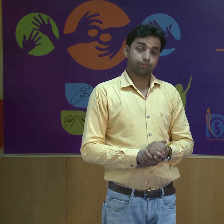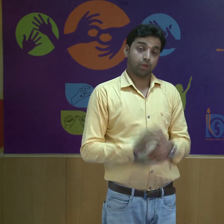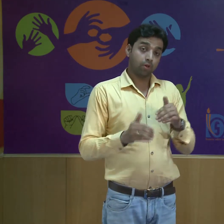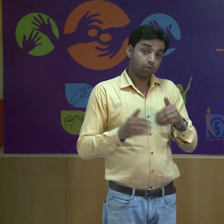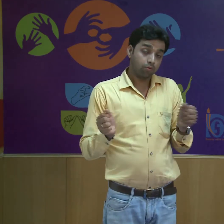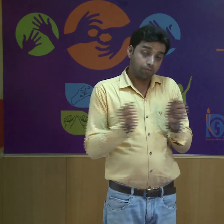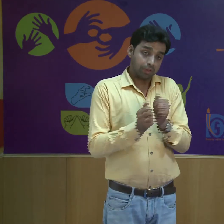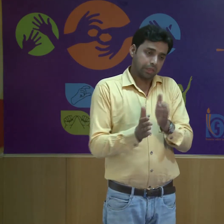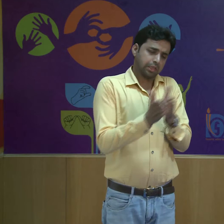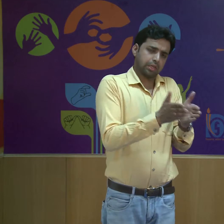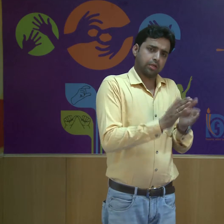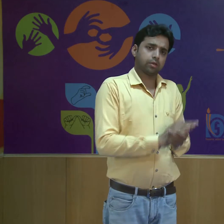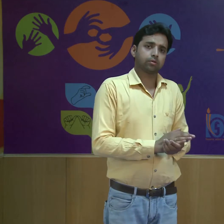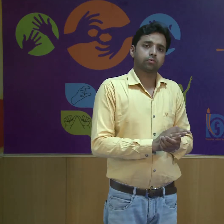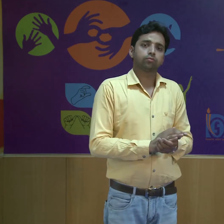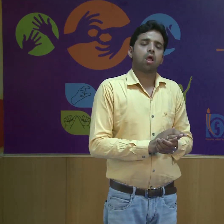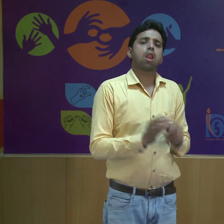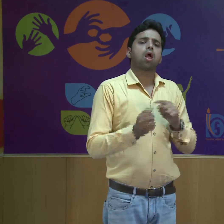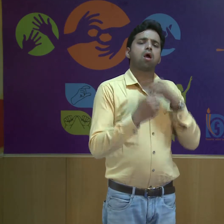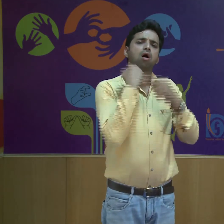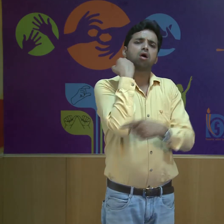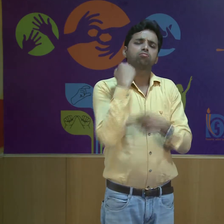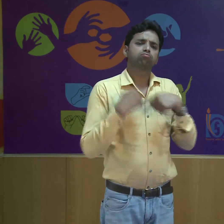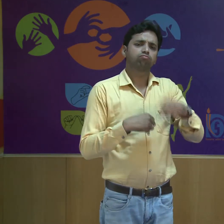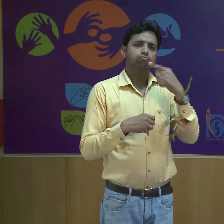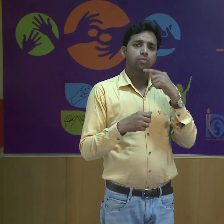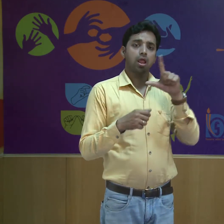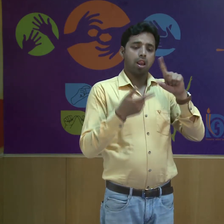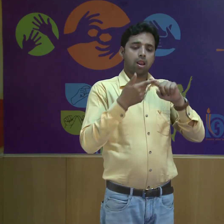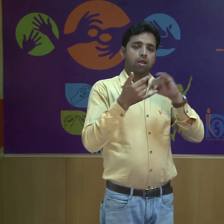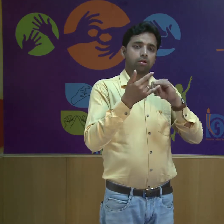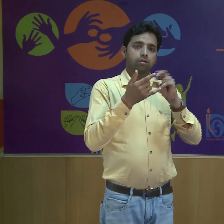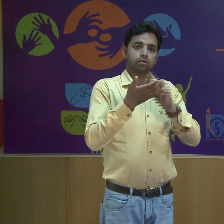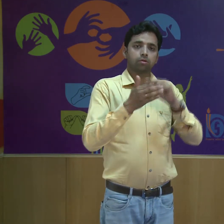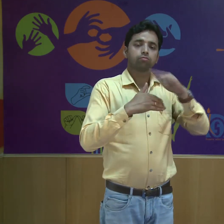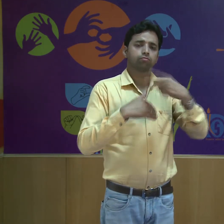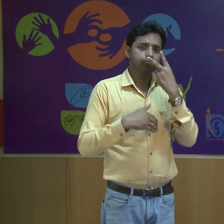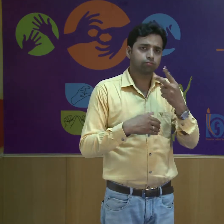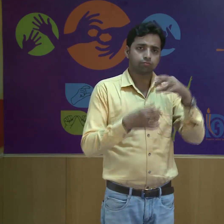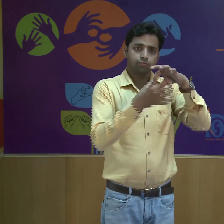With this, we have come to the end of today's lesson.